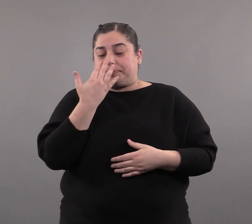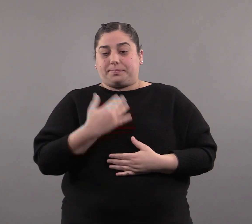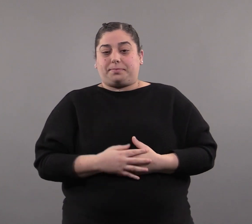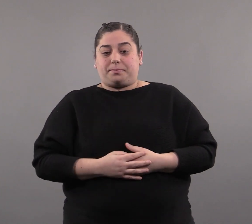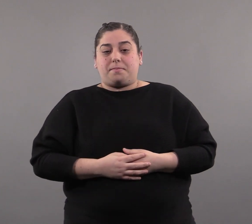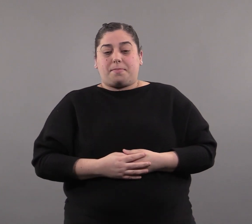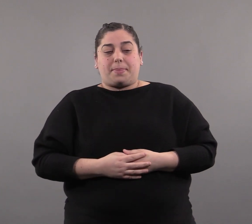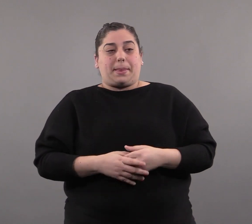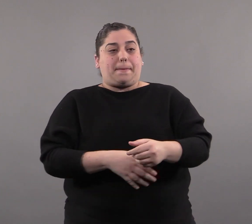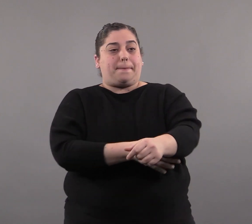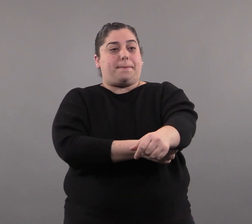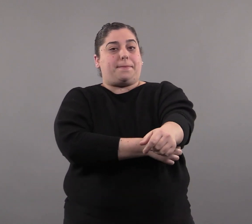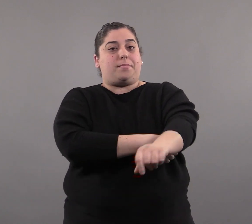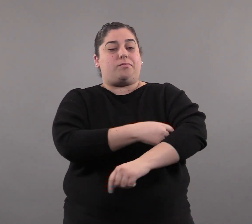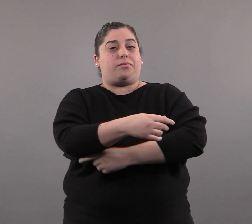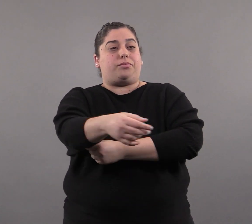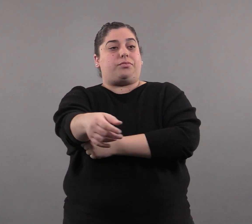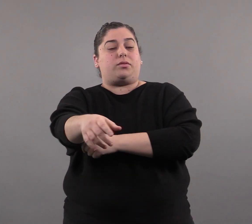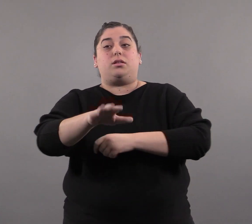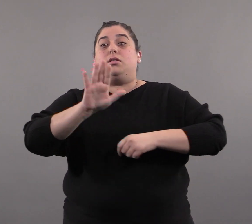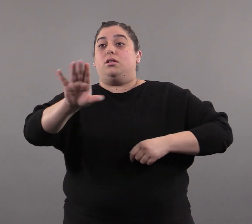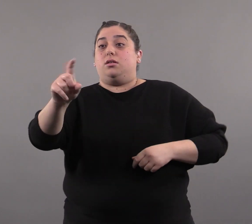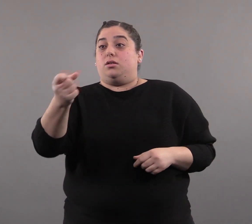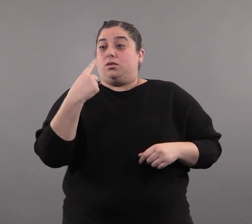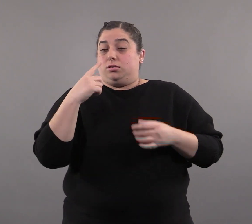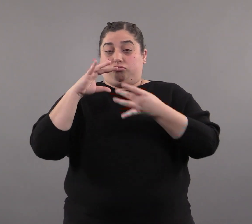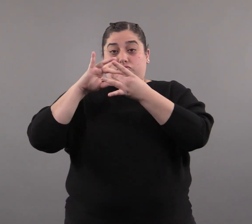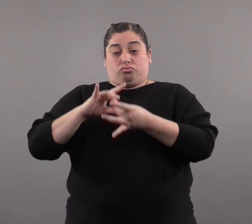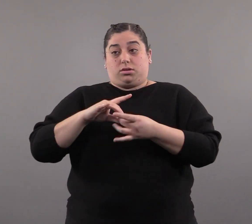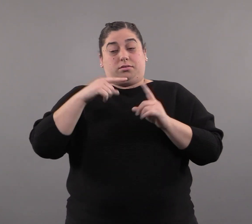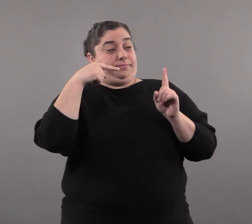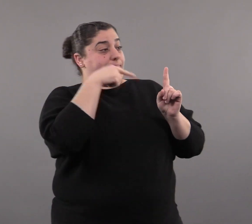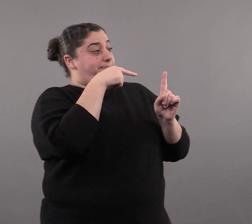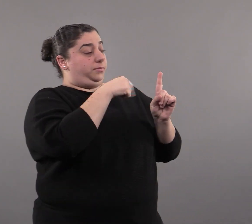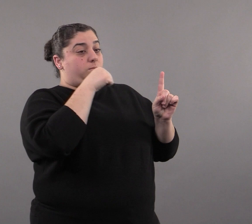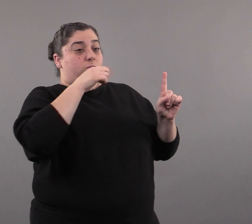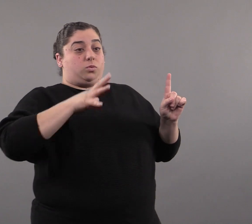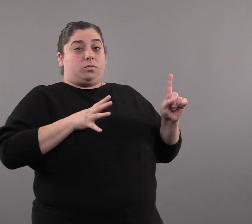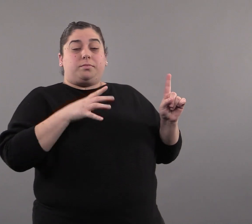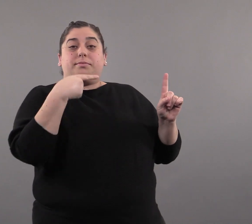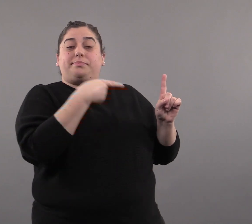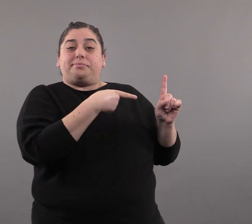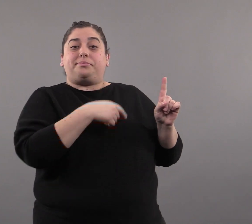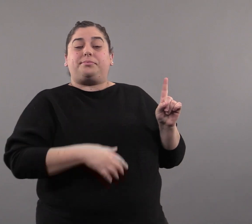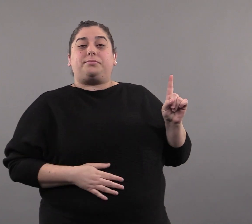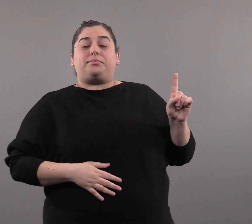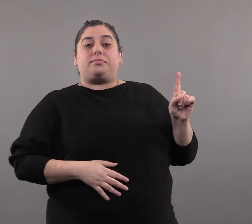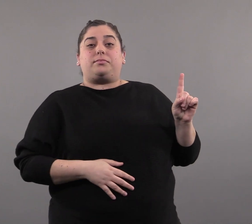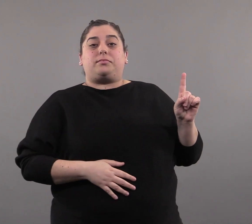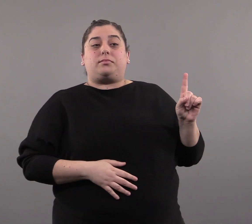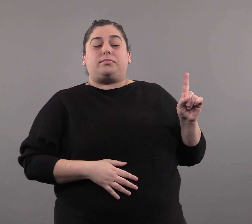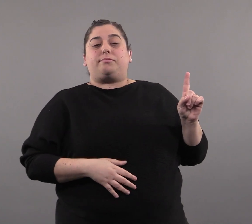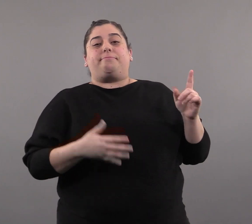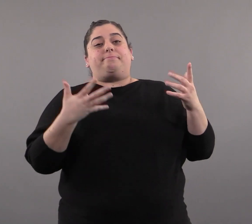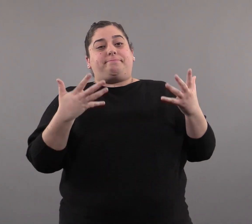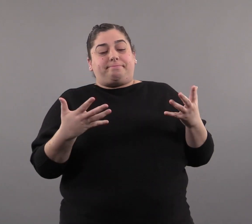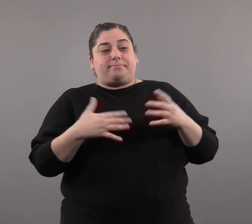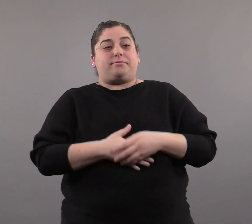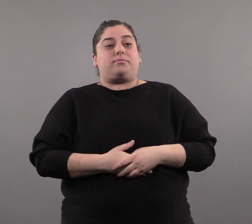Yeah, the question is in regards to this woman not necessarily having gone to one of the well-publicized countries that